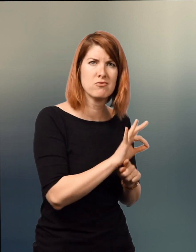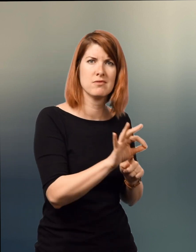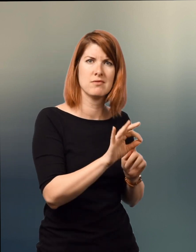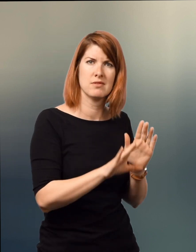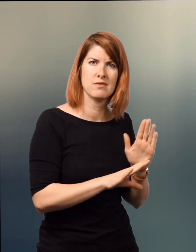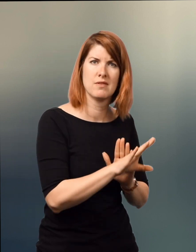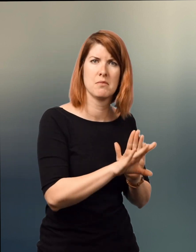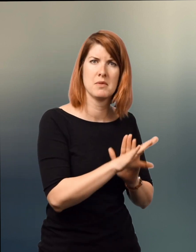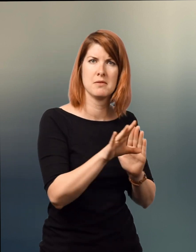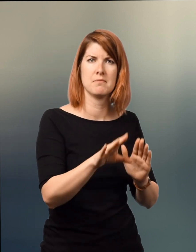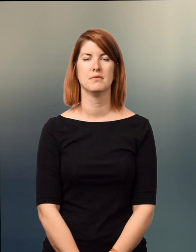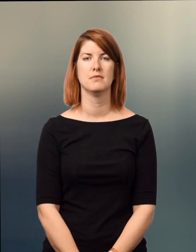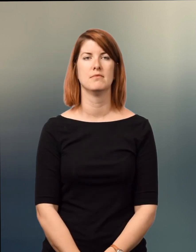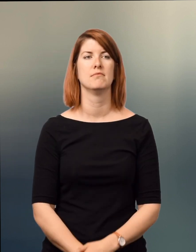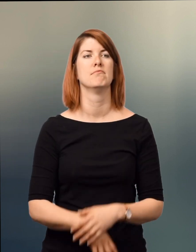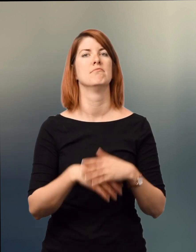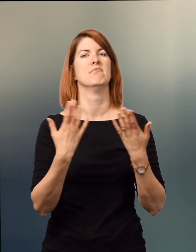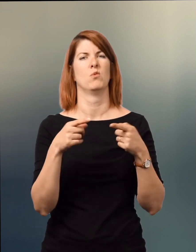and development.